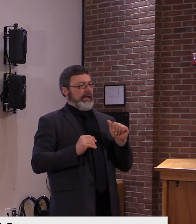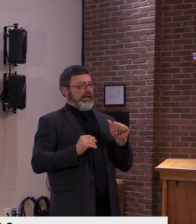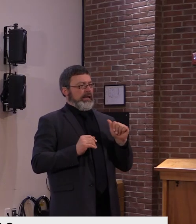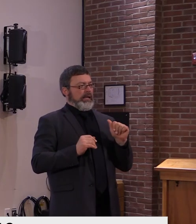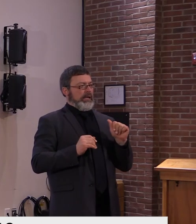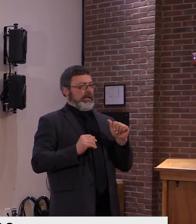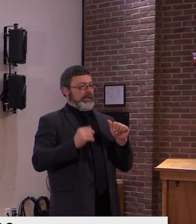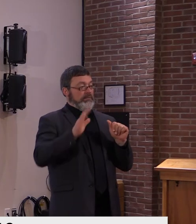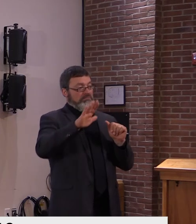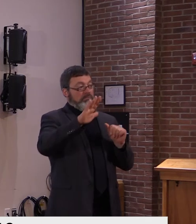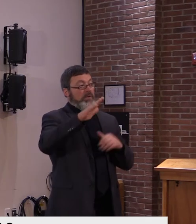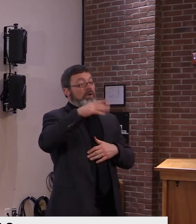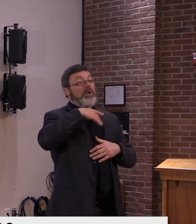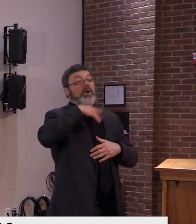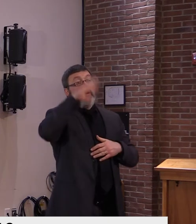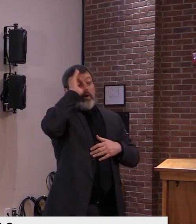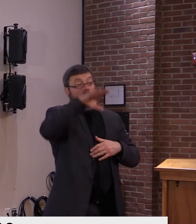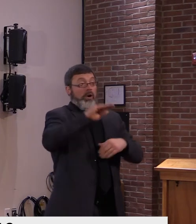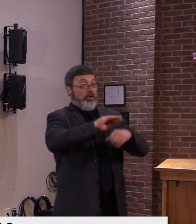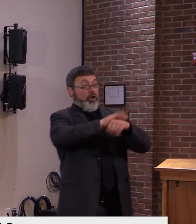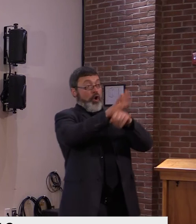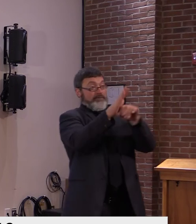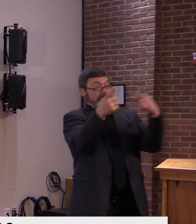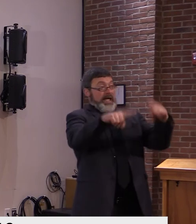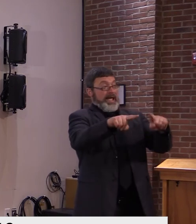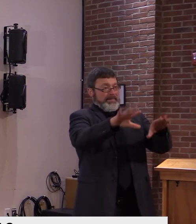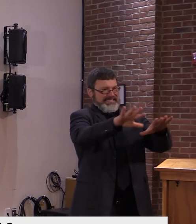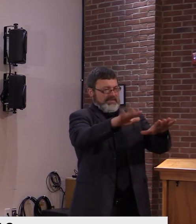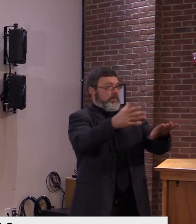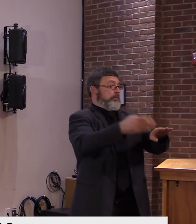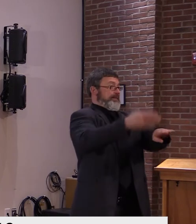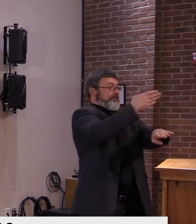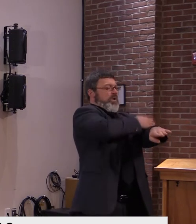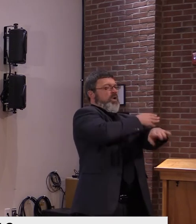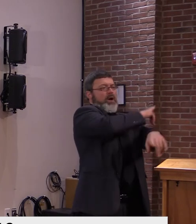challenges, and this has highlighted the fact that